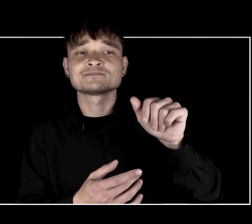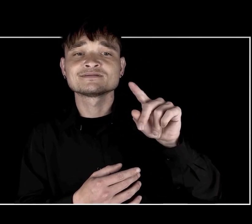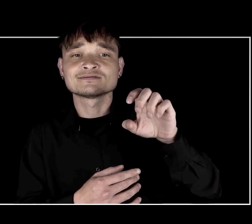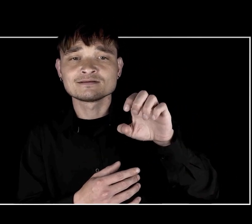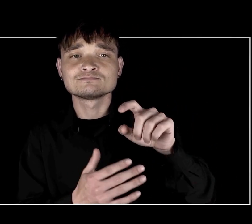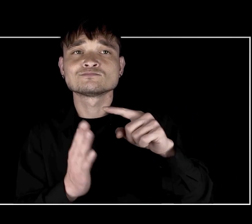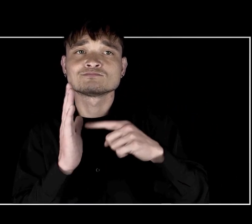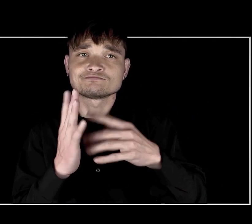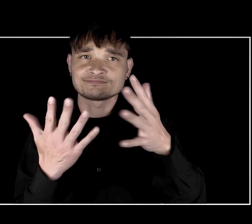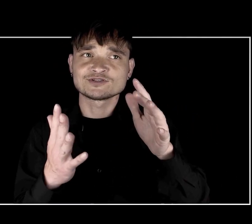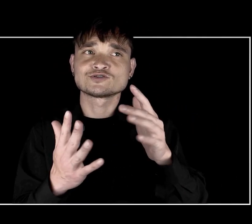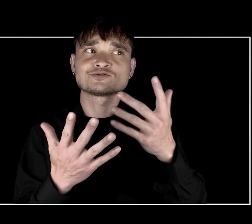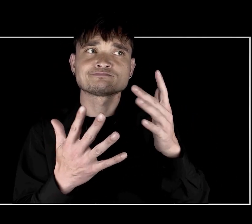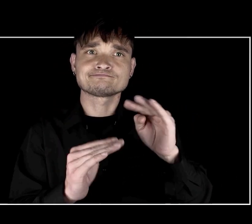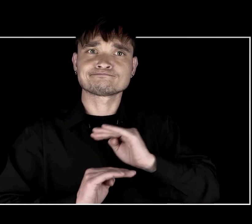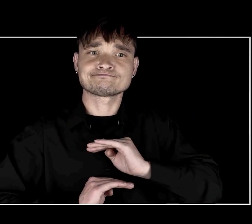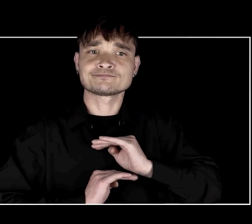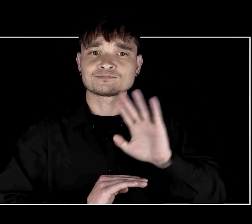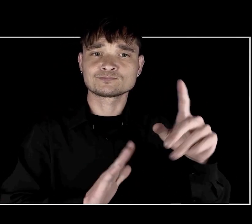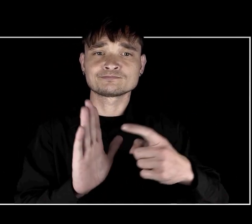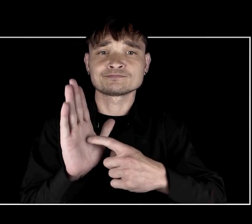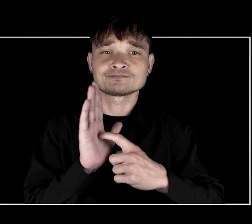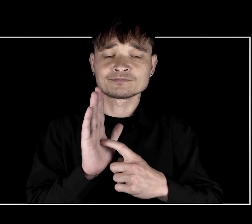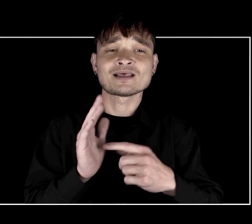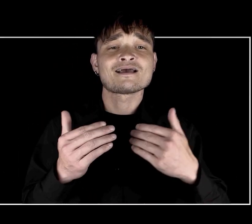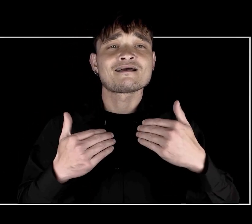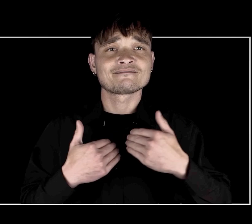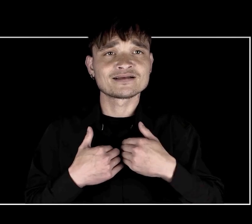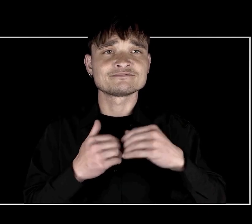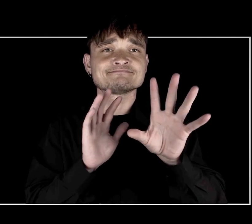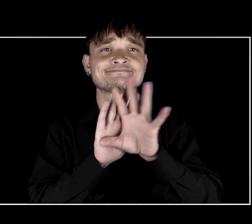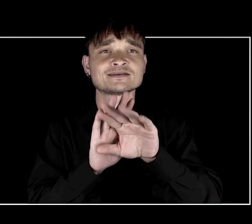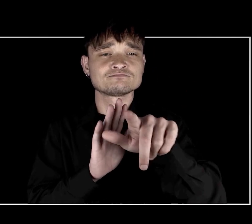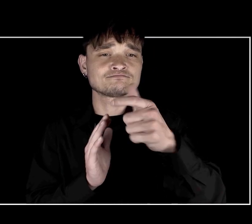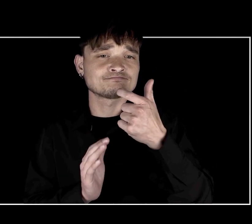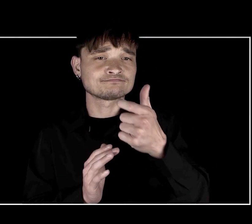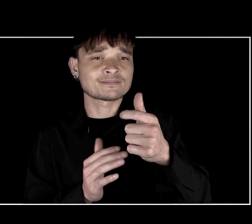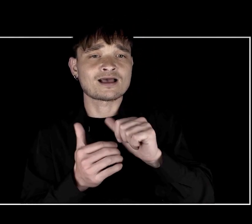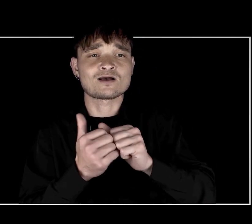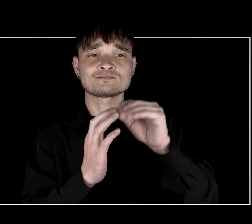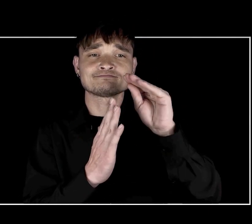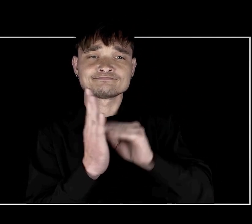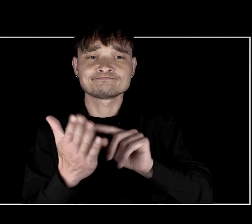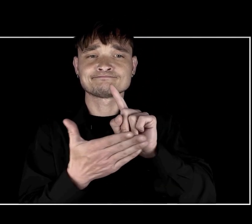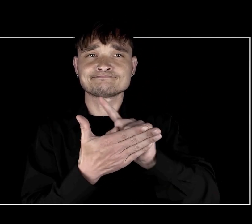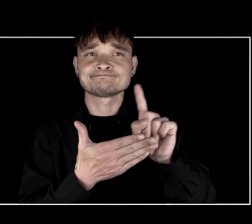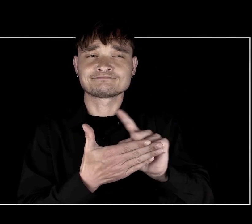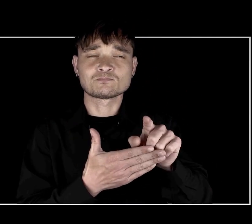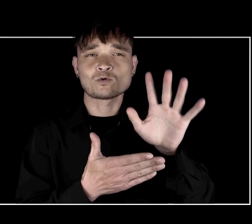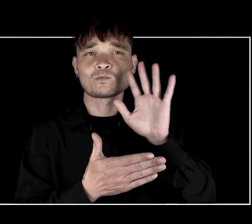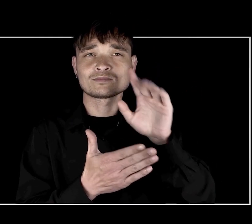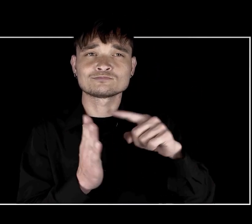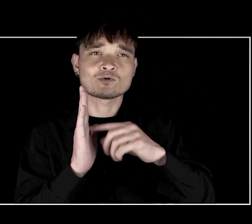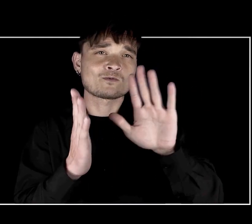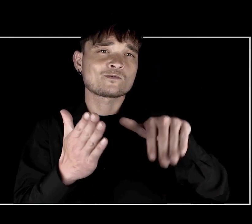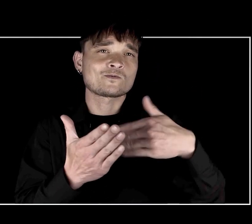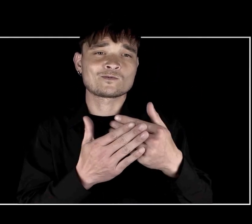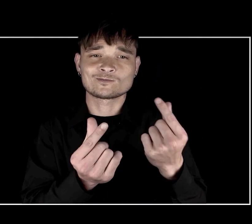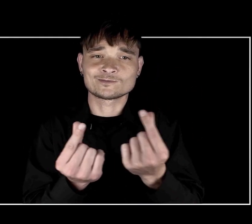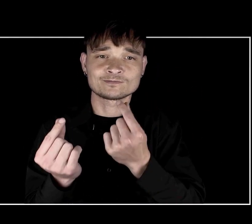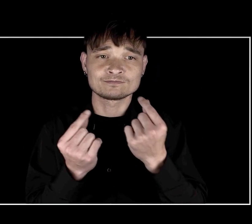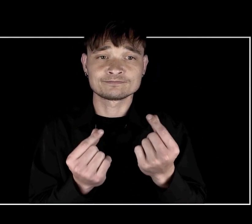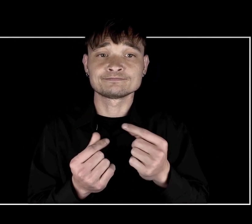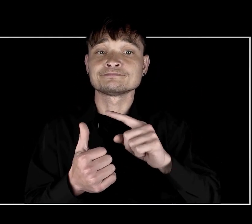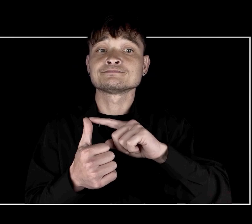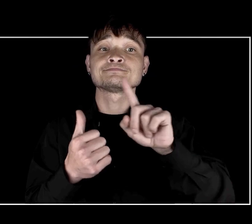requirements. Our video, How to File a Weekly Claim, will cover this process. Second, if